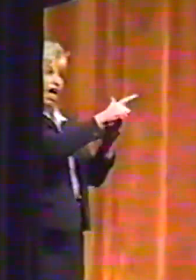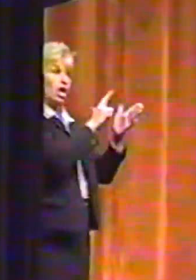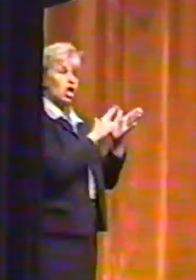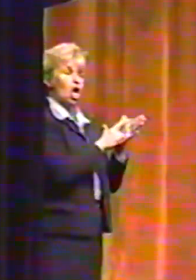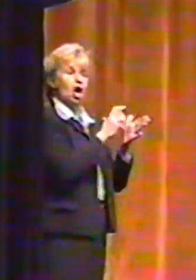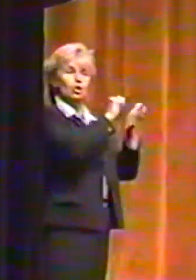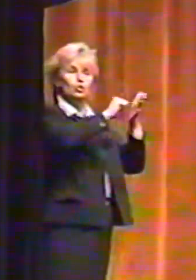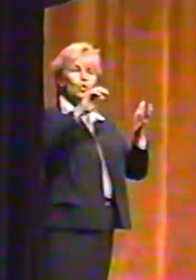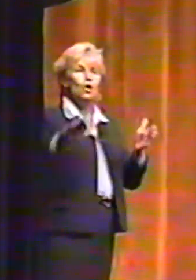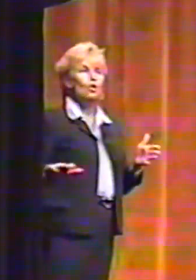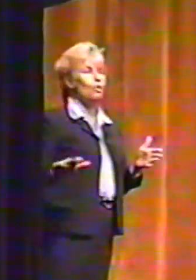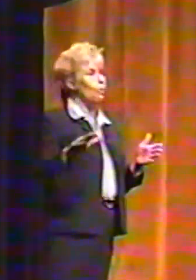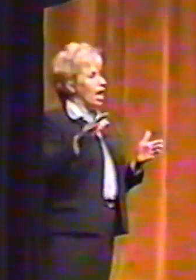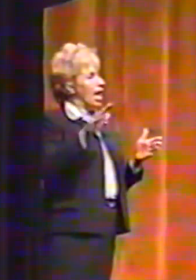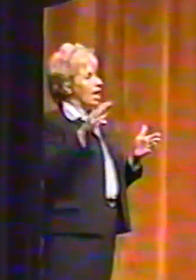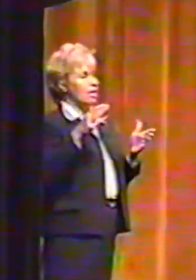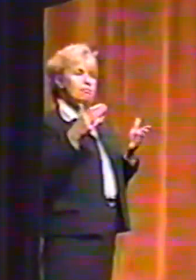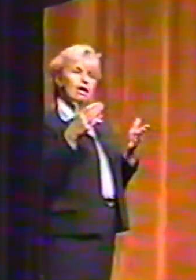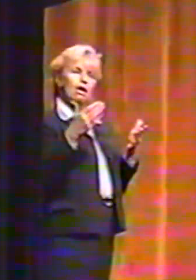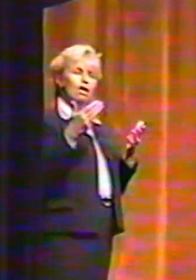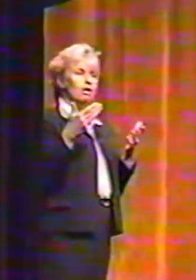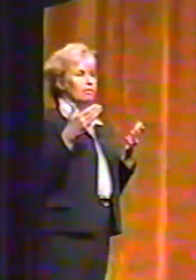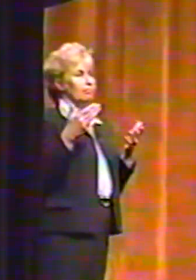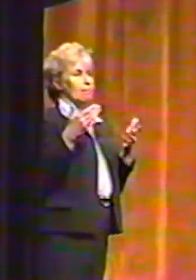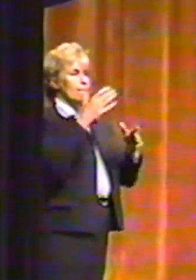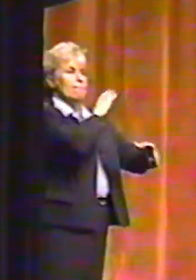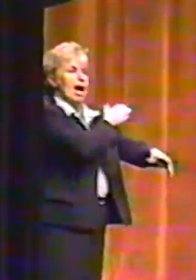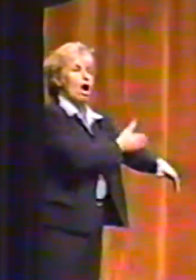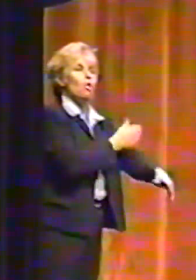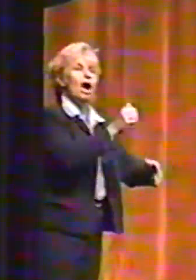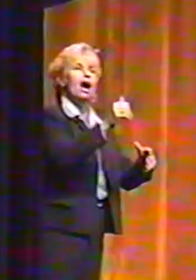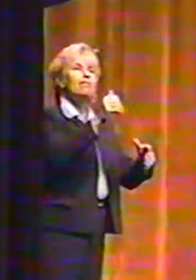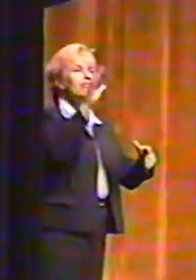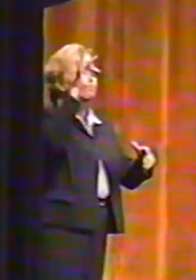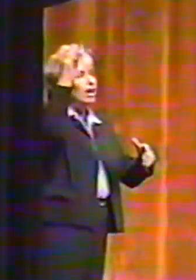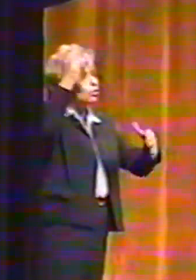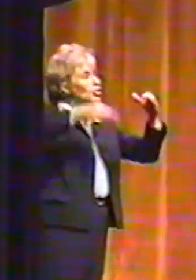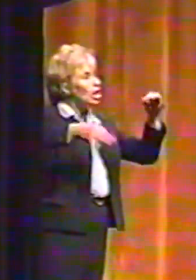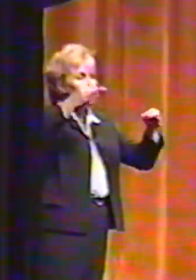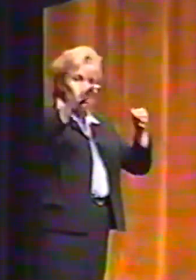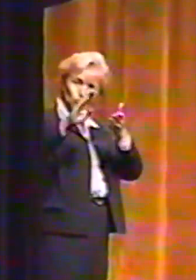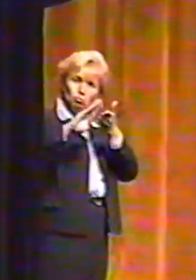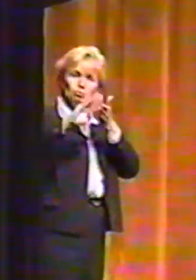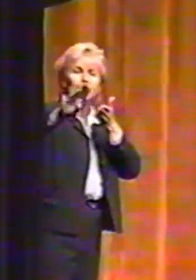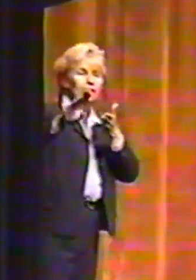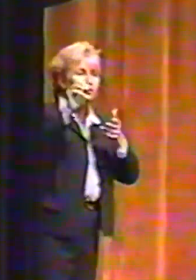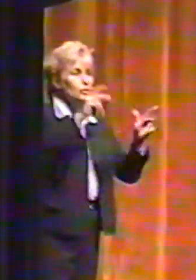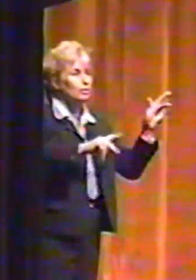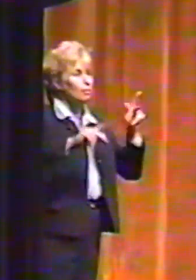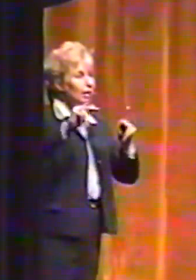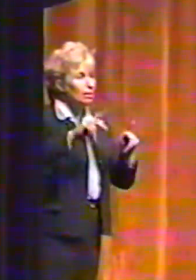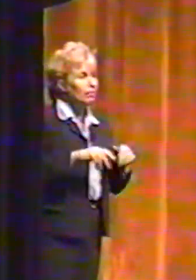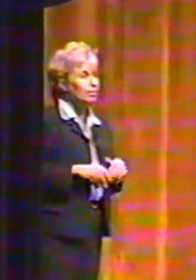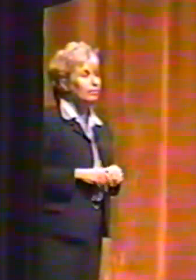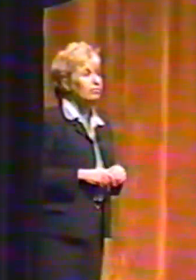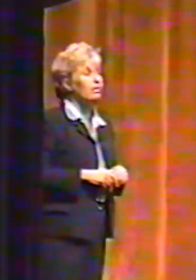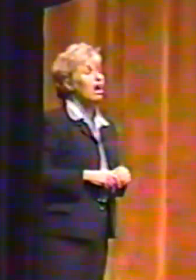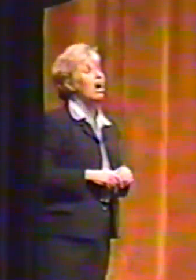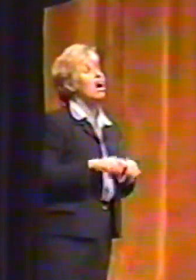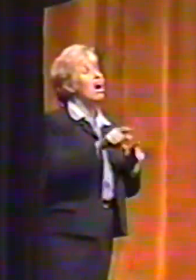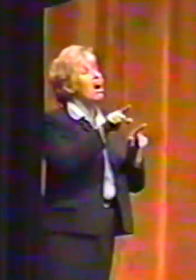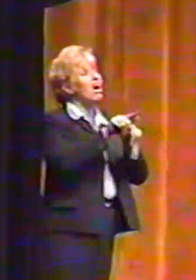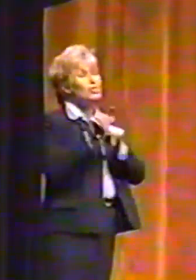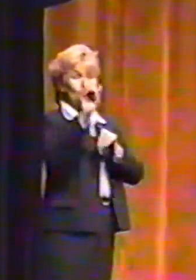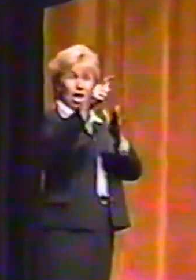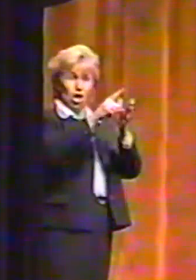these jailings, or even to order the INS to release people who were improperly jailed. We also found the law breaks of families. The